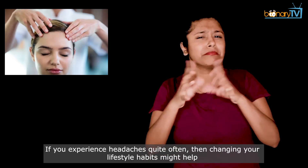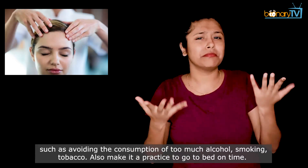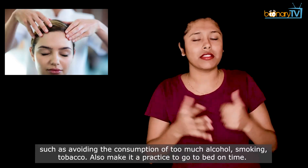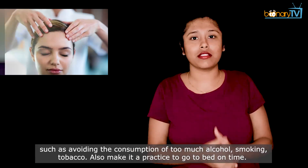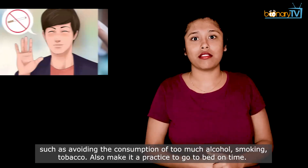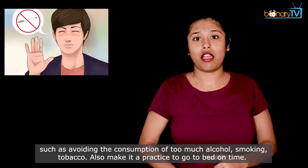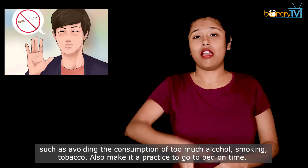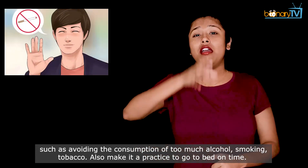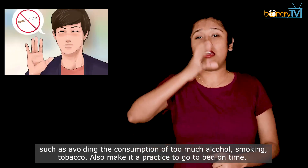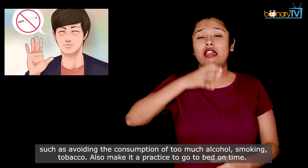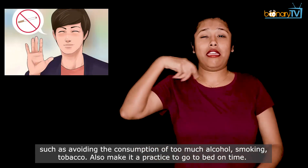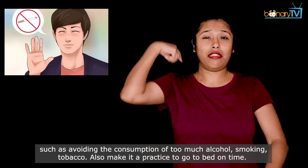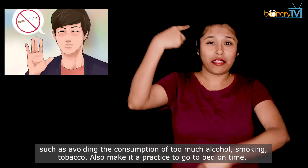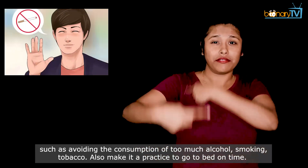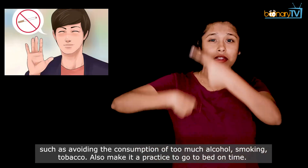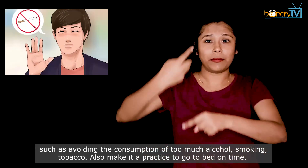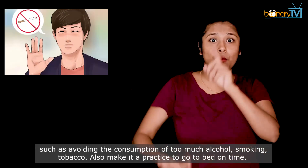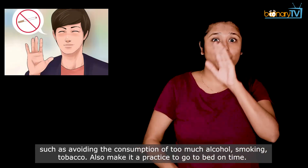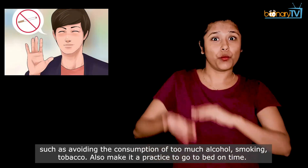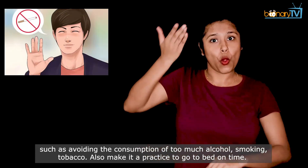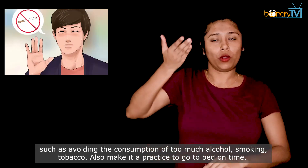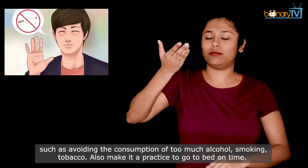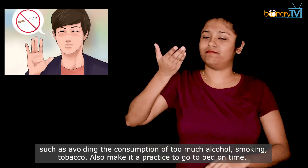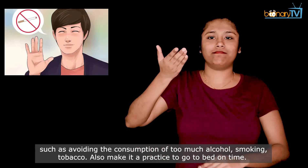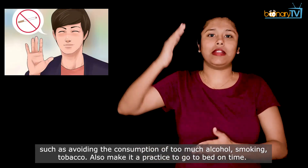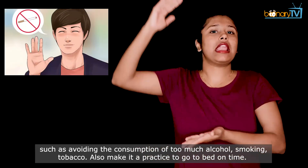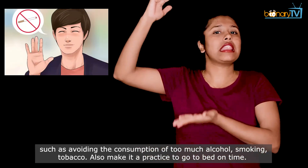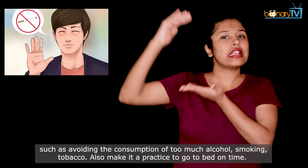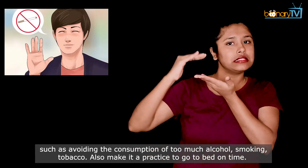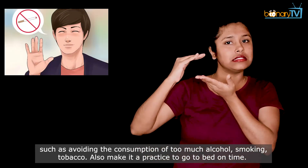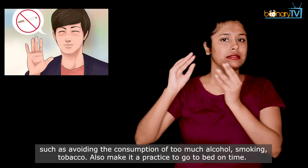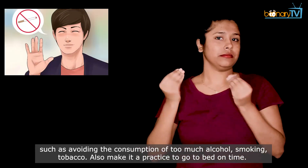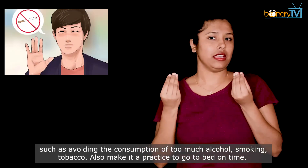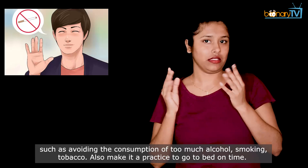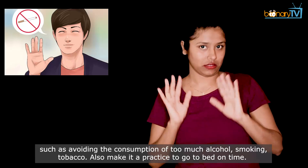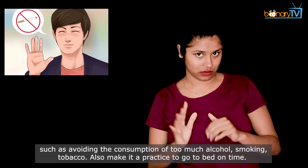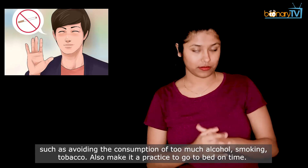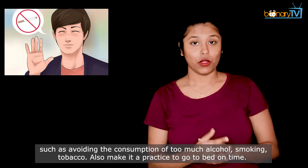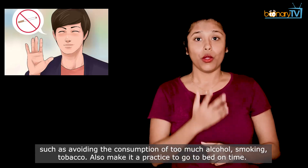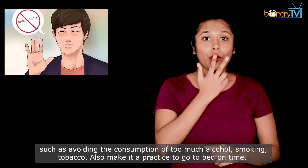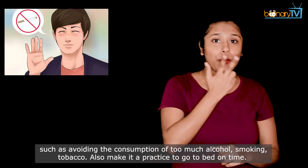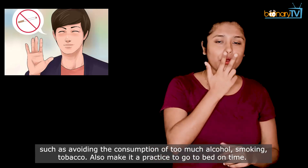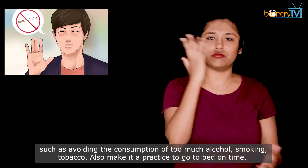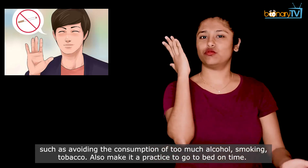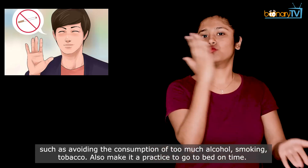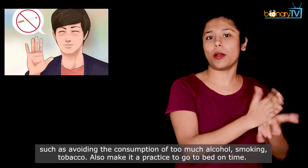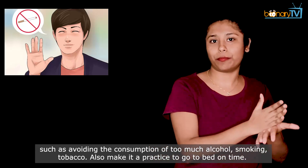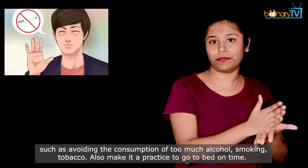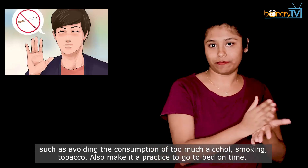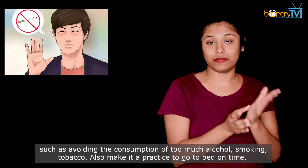such as avoiding the consumption of too much alcohol, smoking,